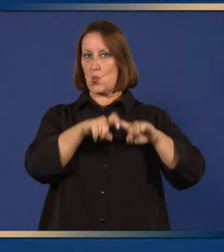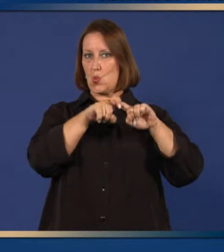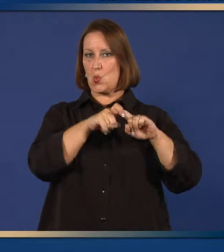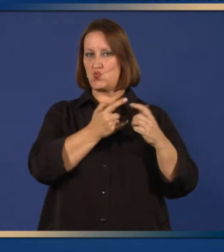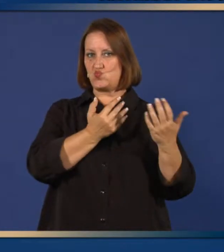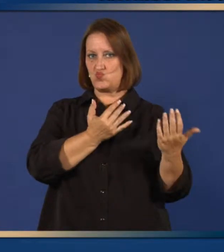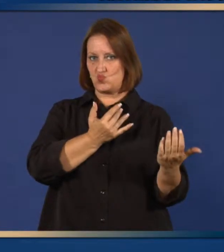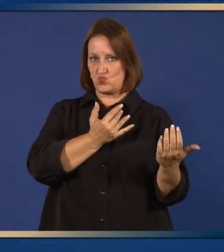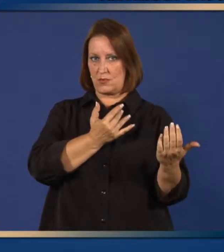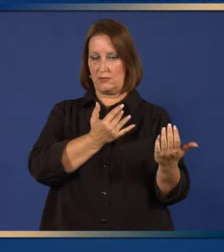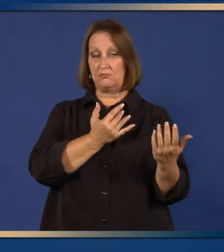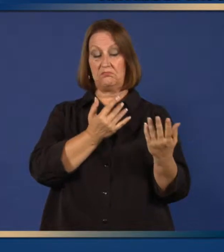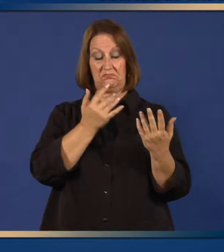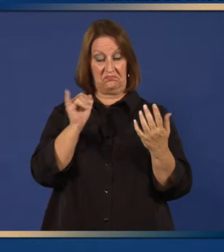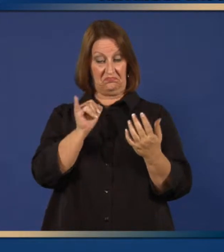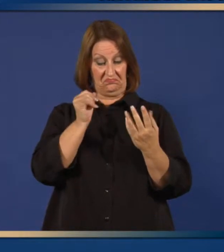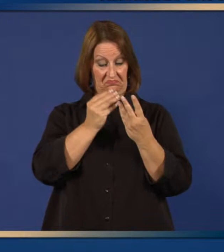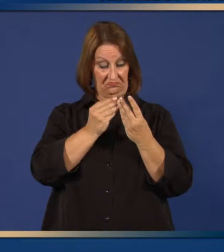the vaccine.